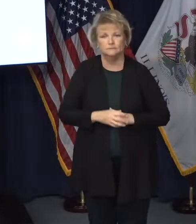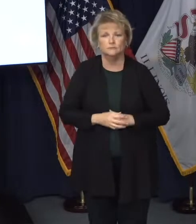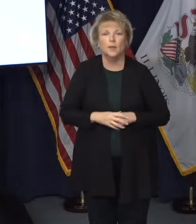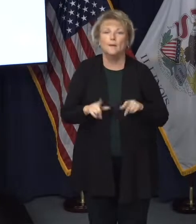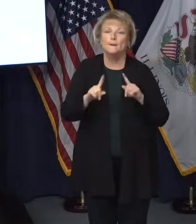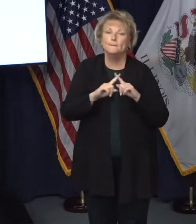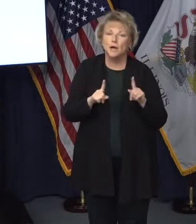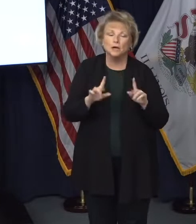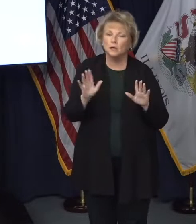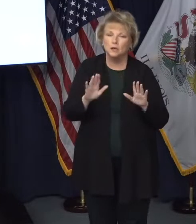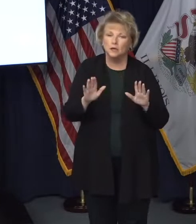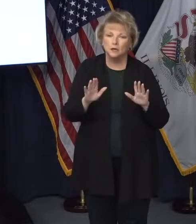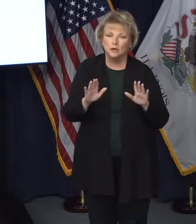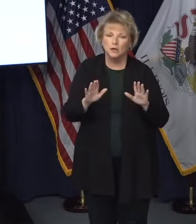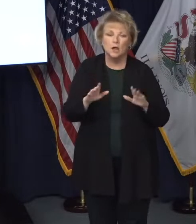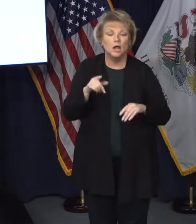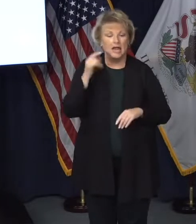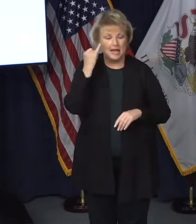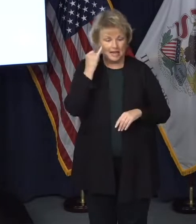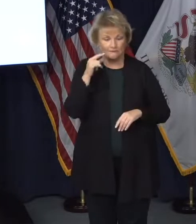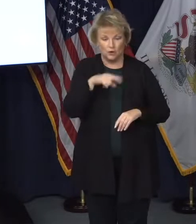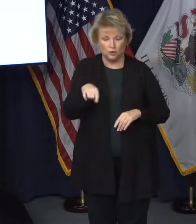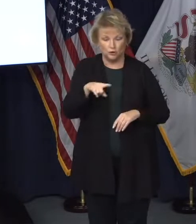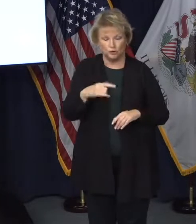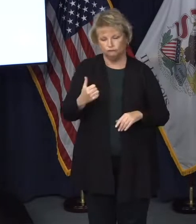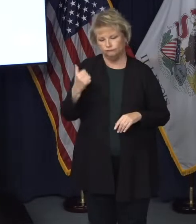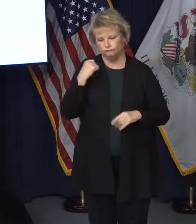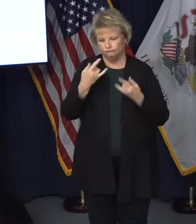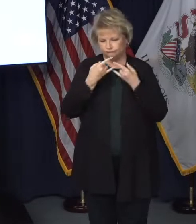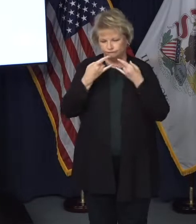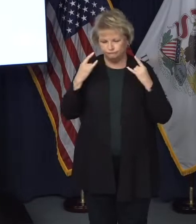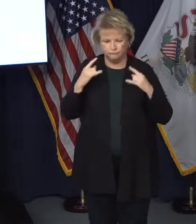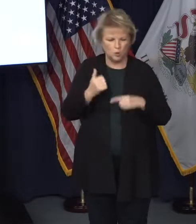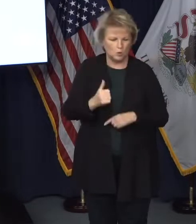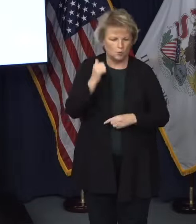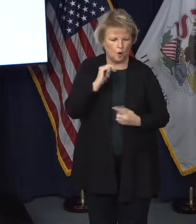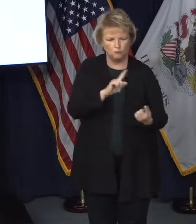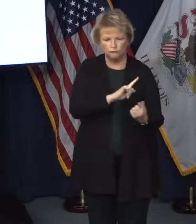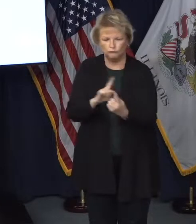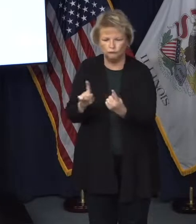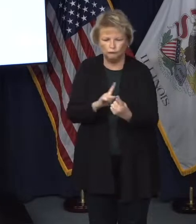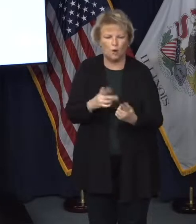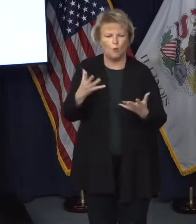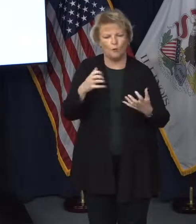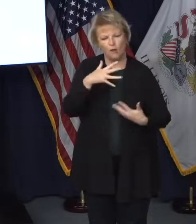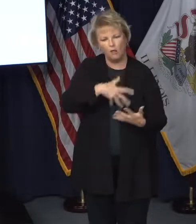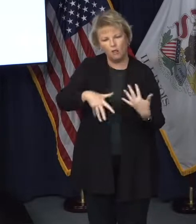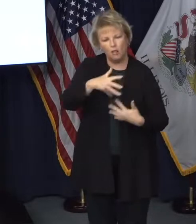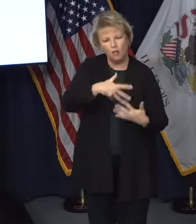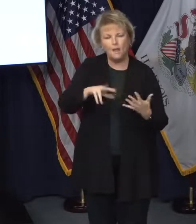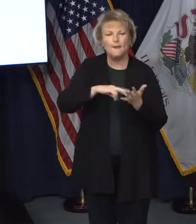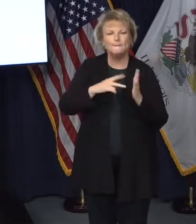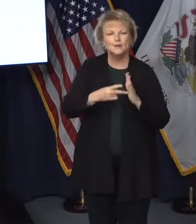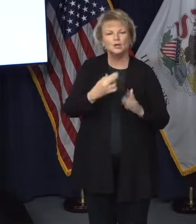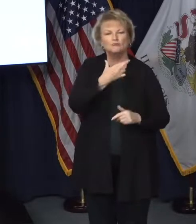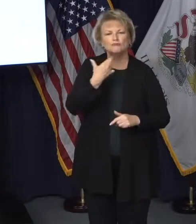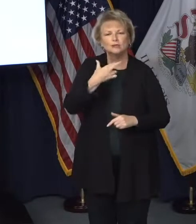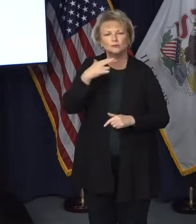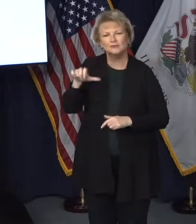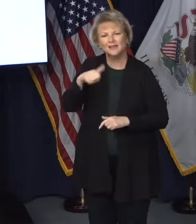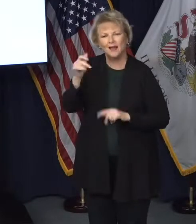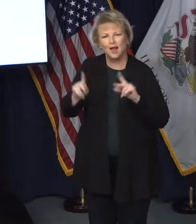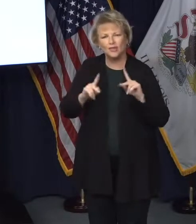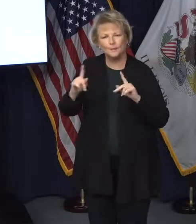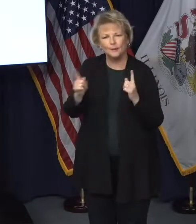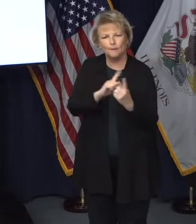What you should not be able to do is risk the health of other individuals and everyone that you come in contact with because you won't wear a